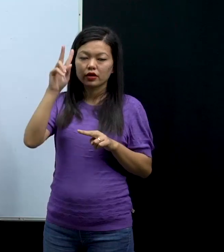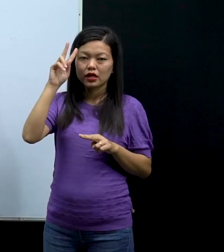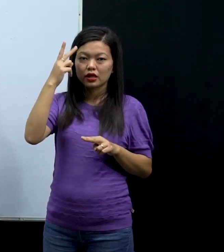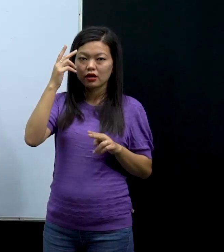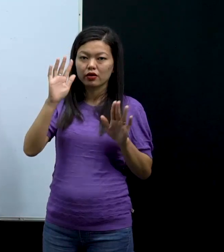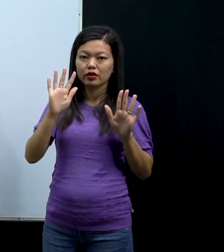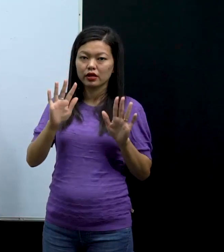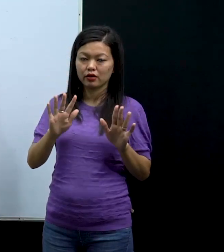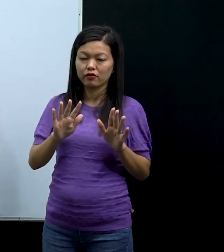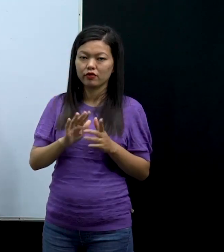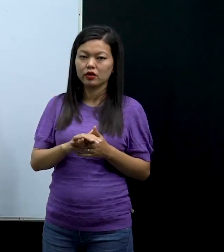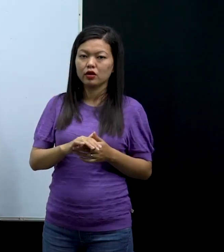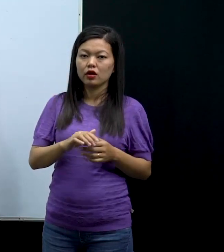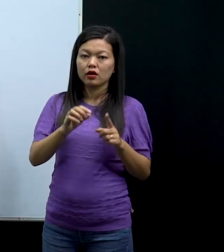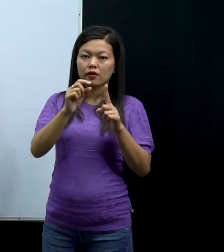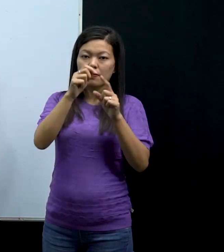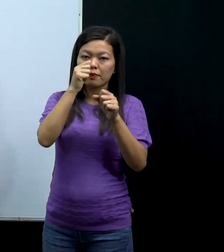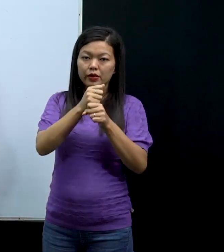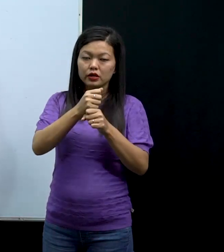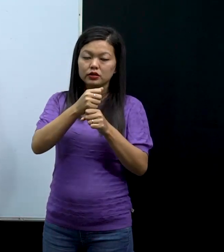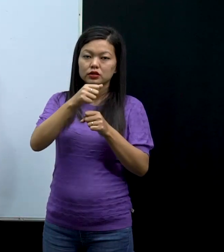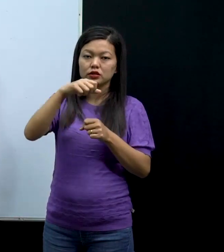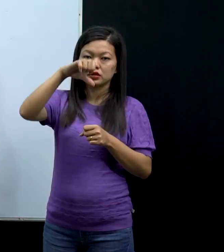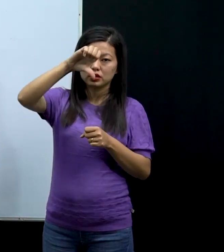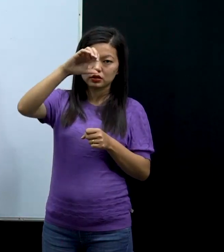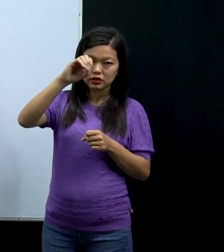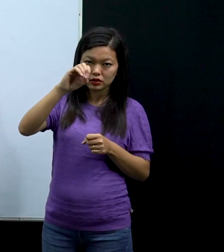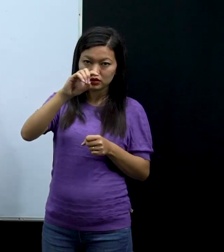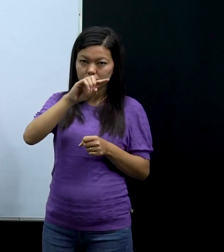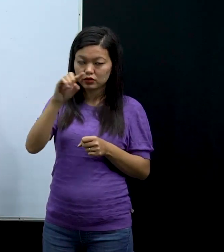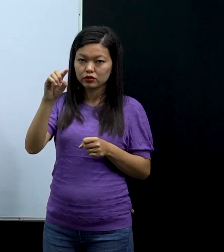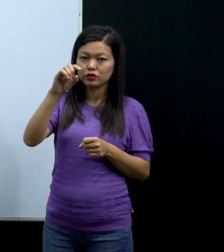number 90, 91, and 92 if you want to have a clearer